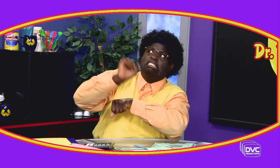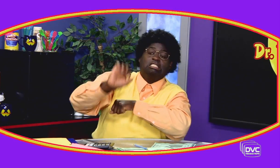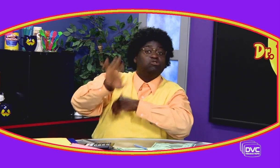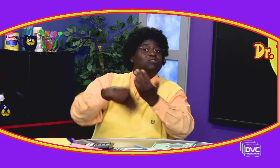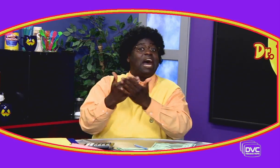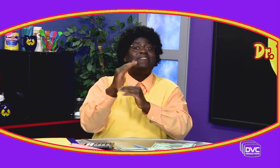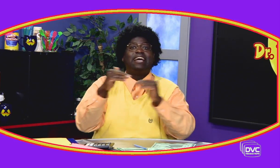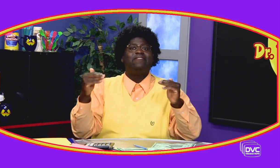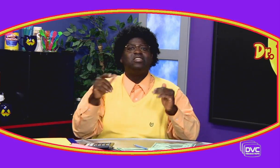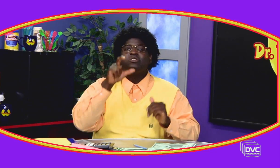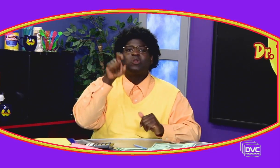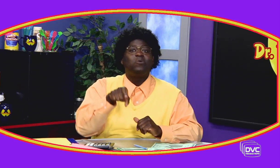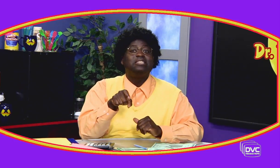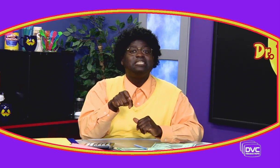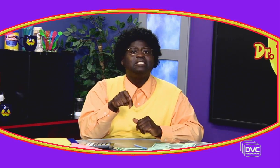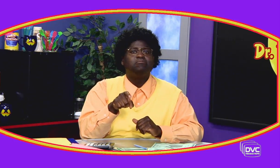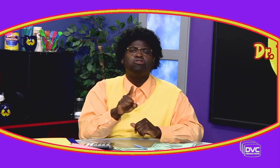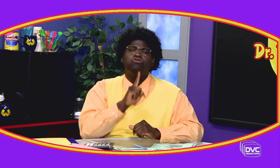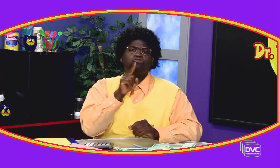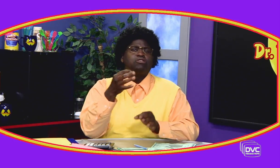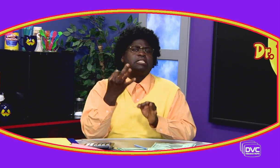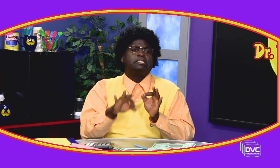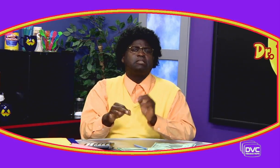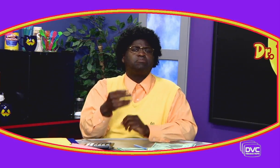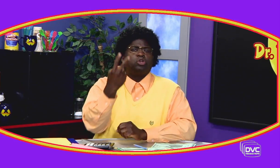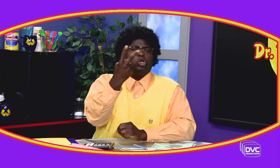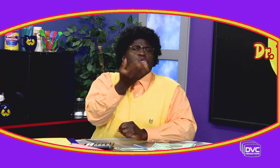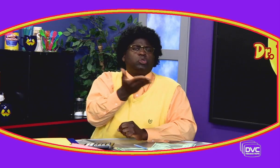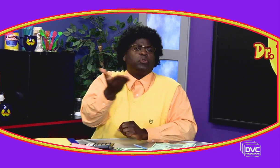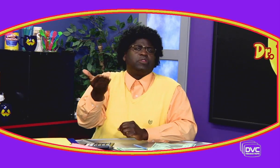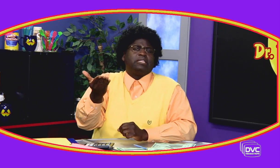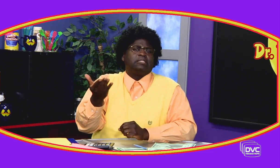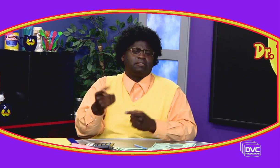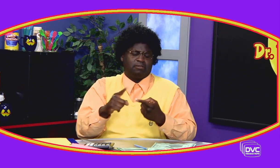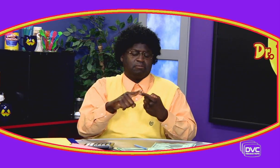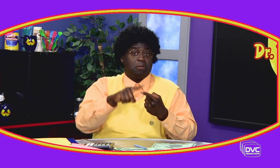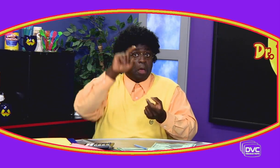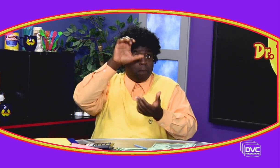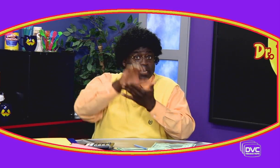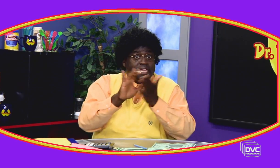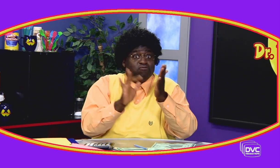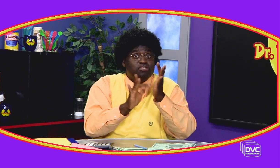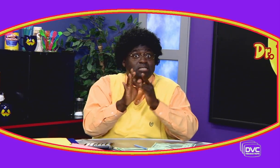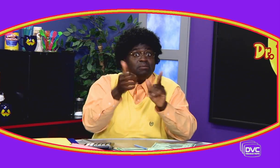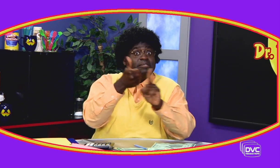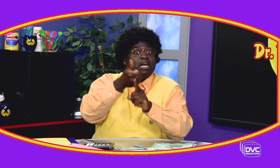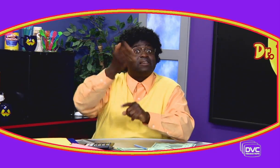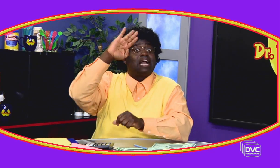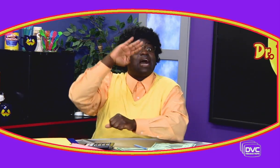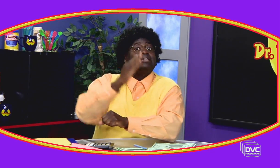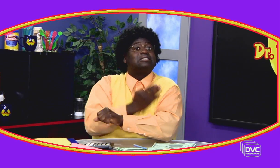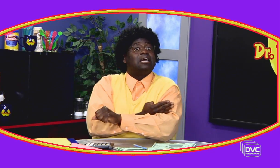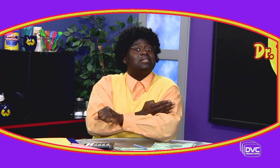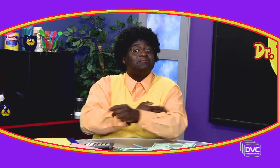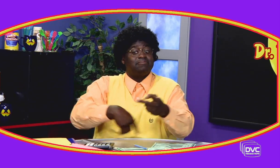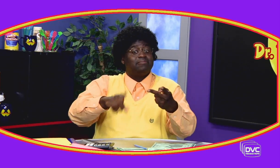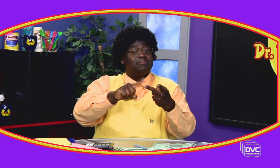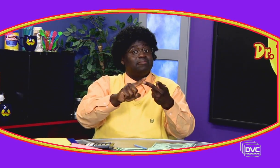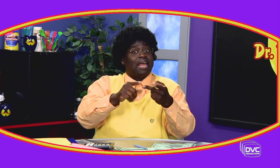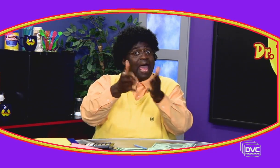get you to heaven. Getting to heaven is simple. Two things. First, believe that Jesus is the Son of God. And